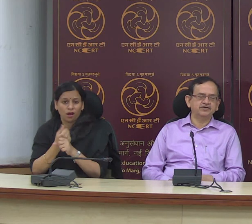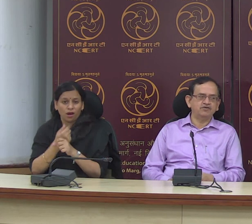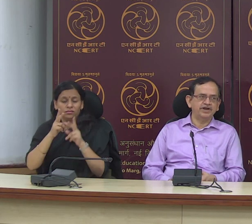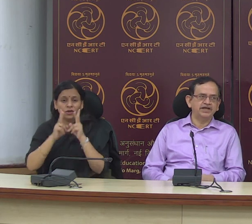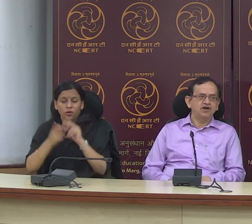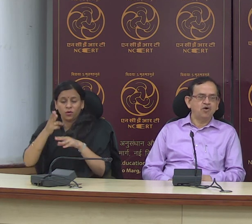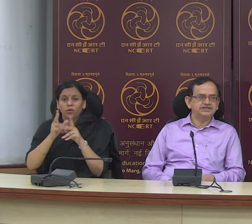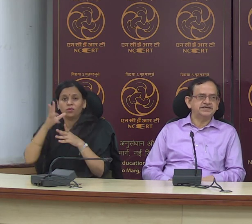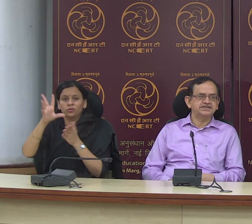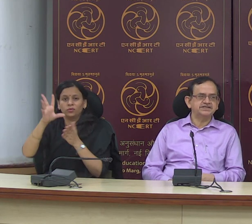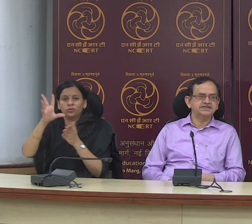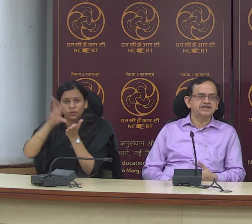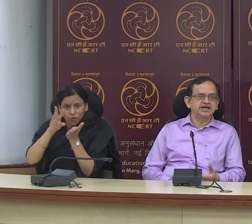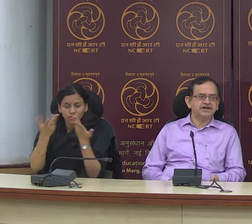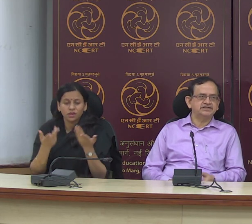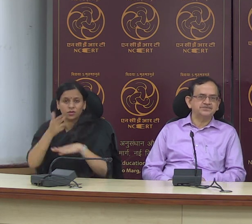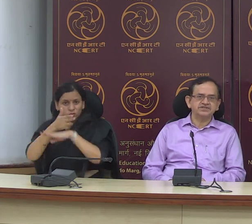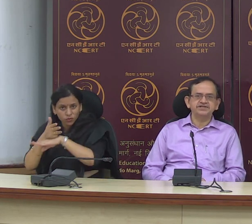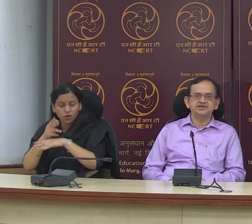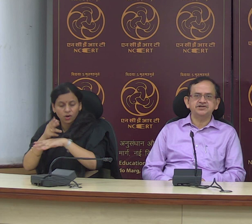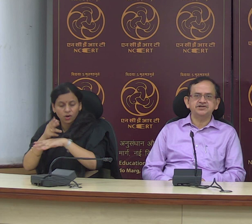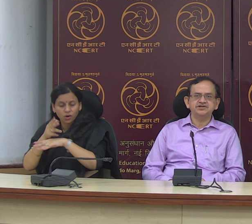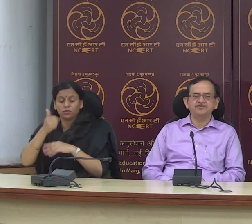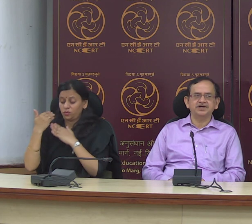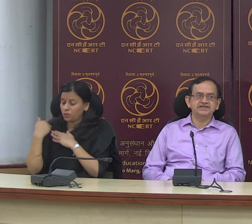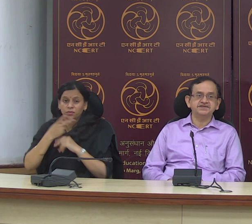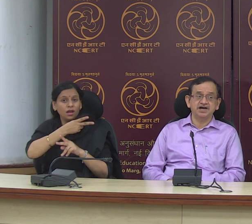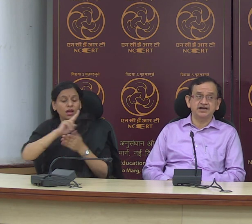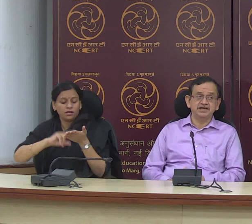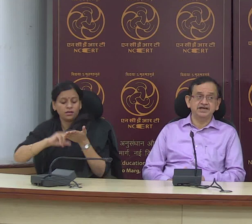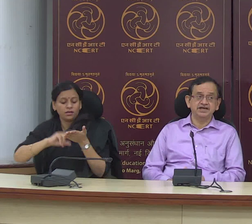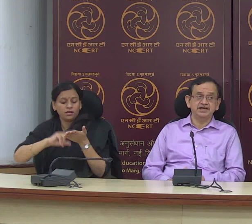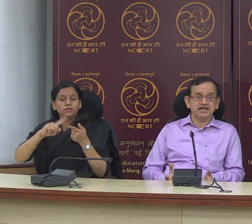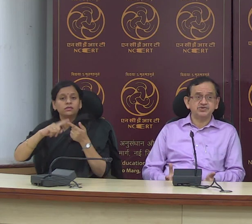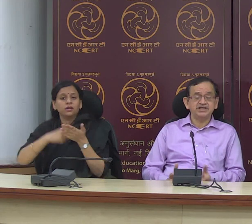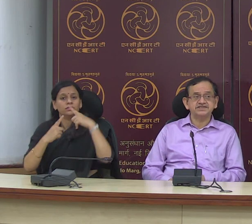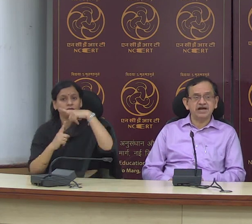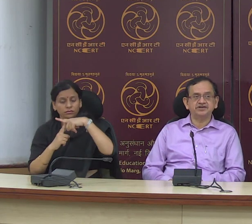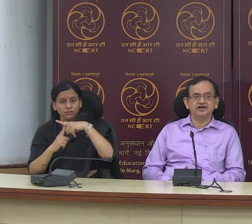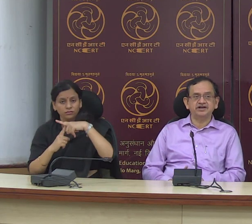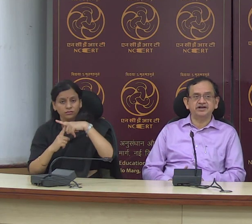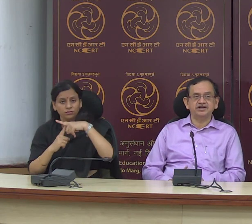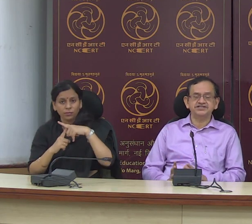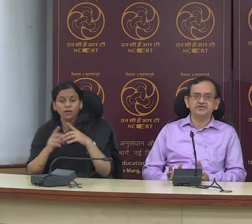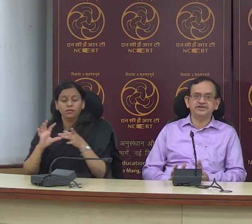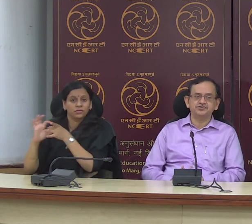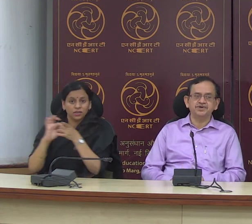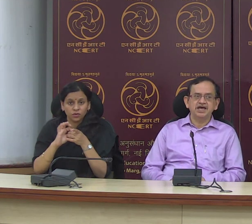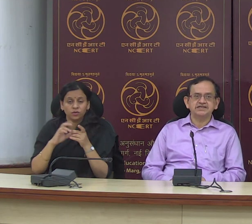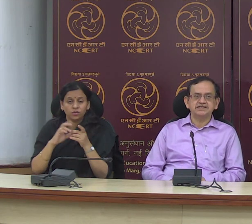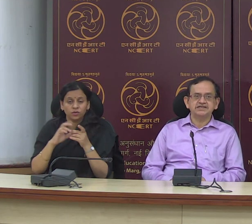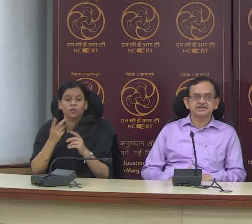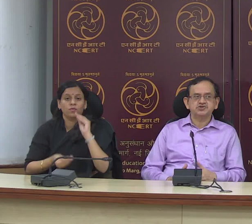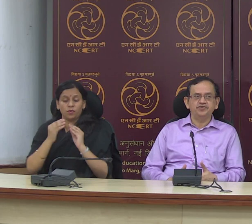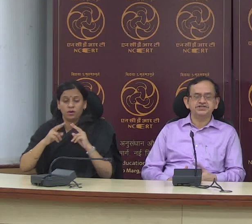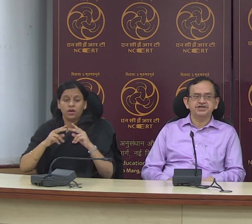the recording, all these things, in fact, are the responsibility of NCERT. Actually, it's a symbiotic relationship between the two,